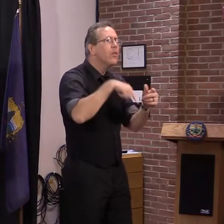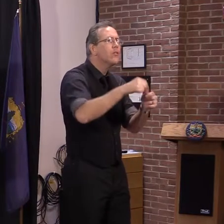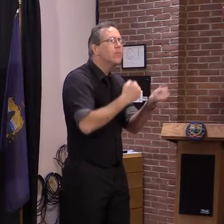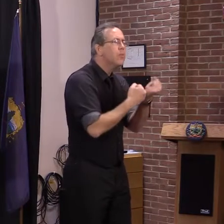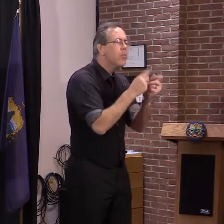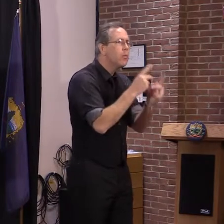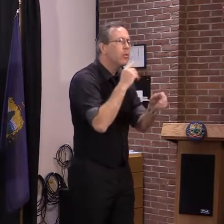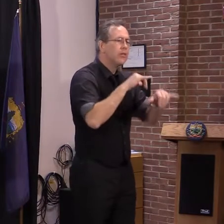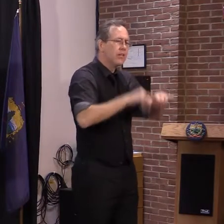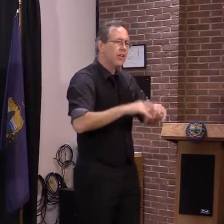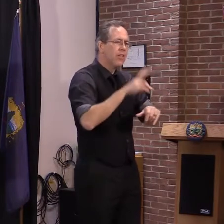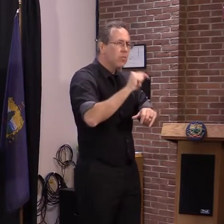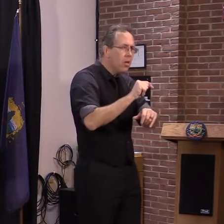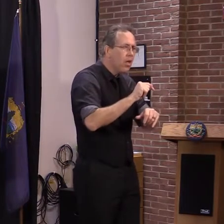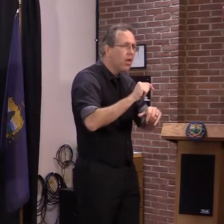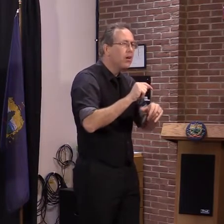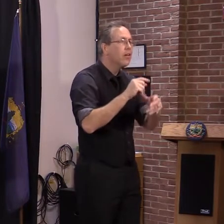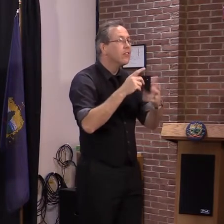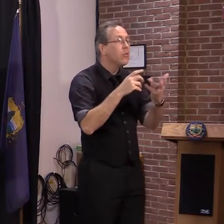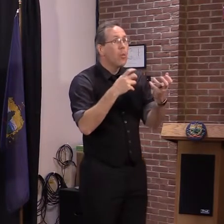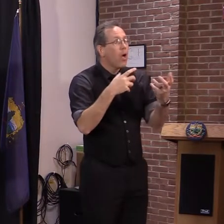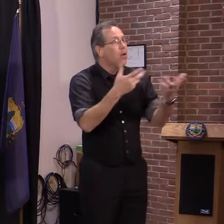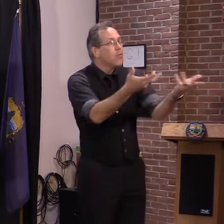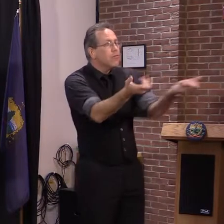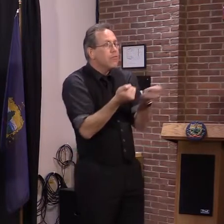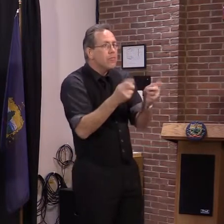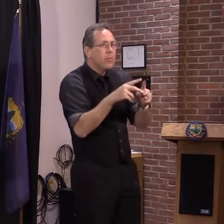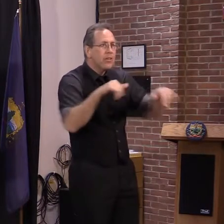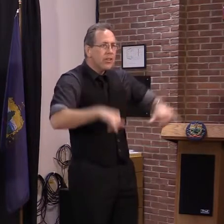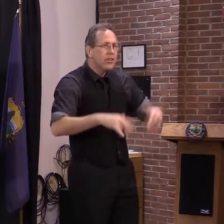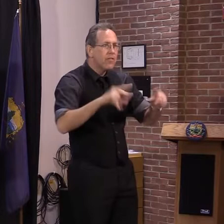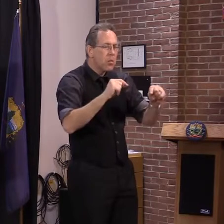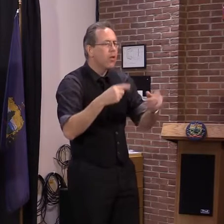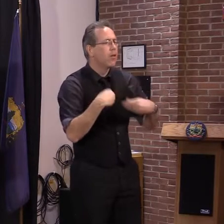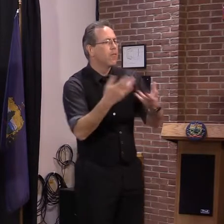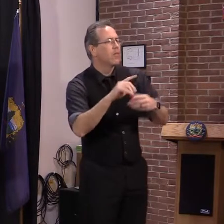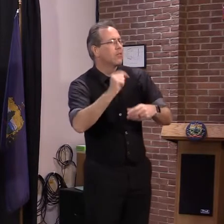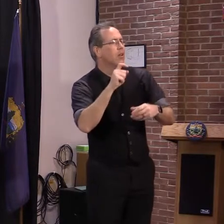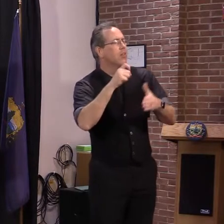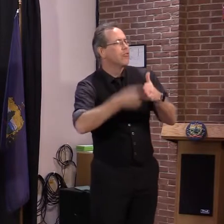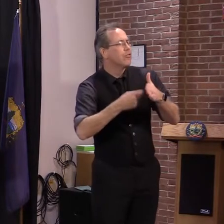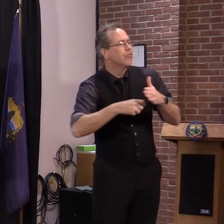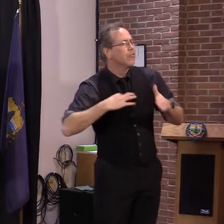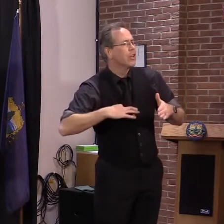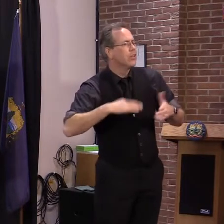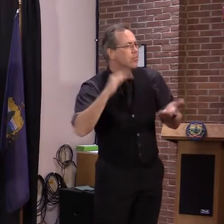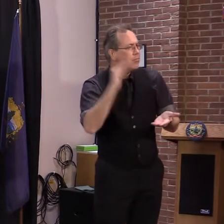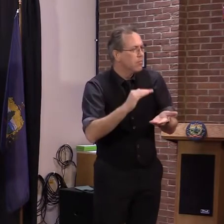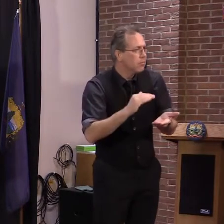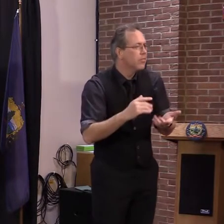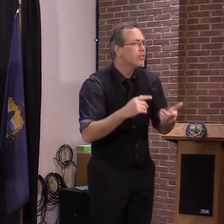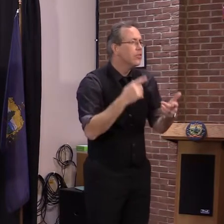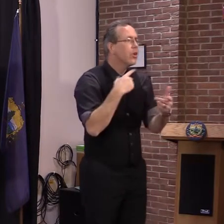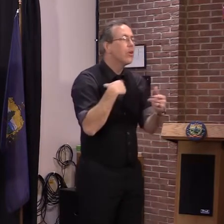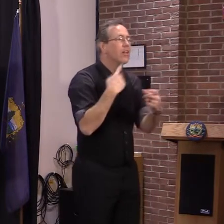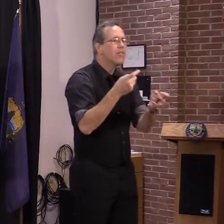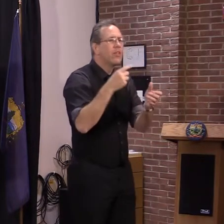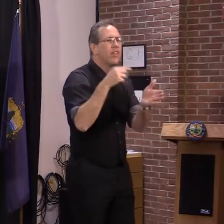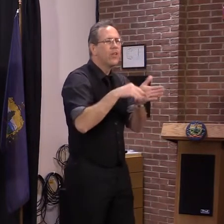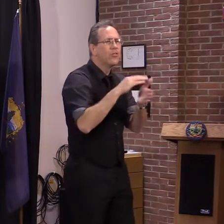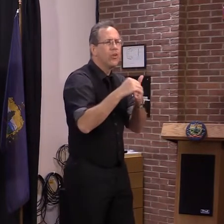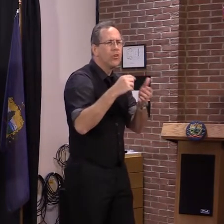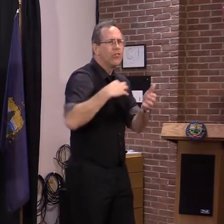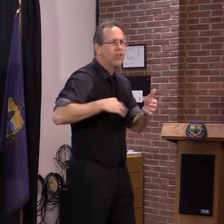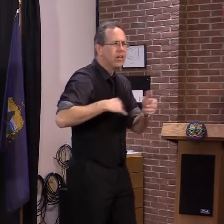to attract new nurses to the state. Specifically, the $1,000 credit for nurses and nurse